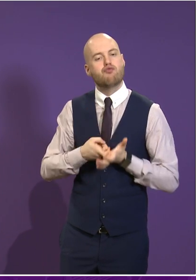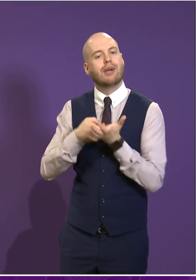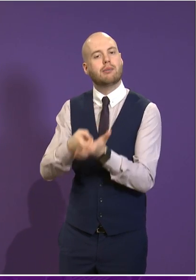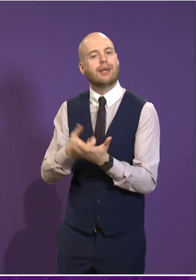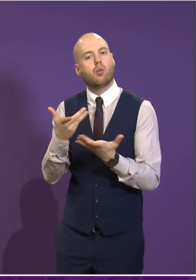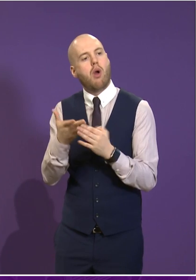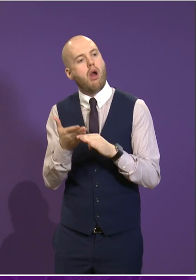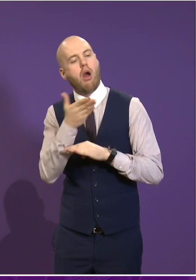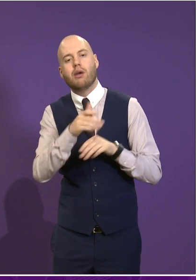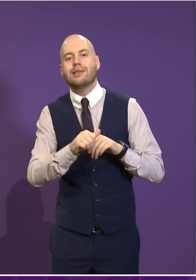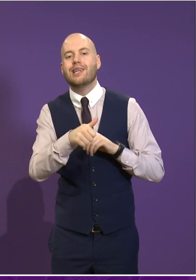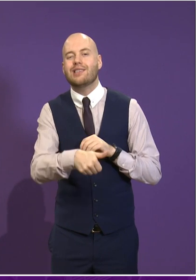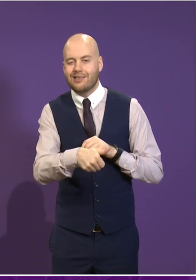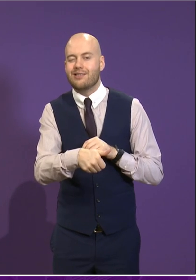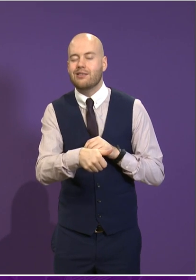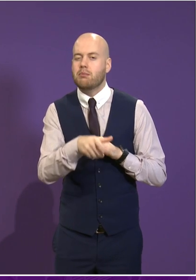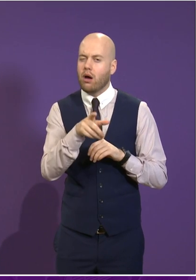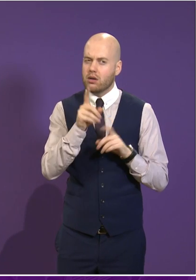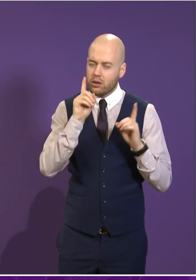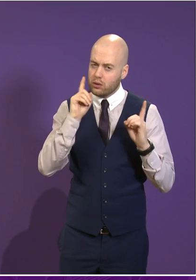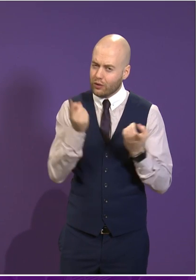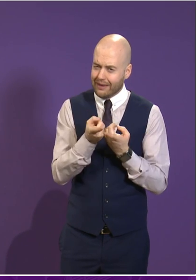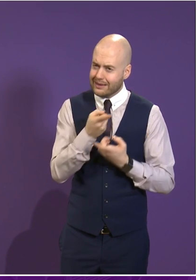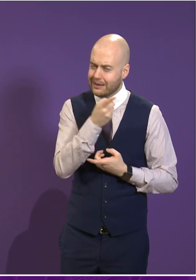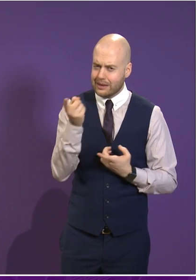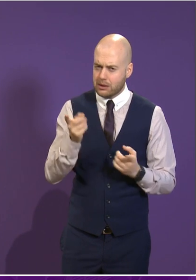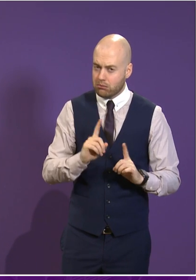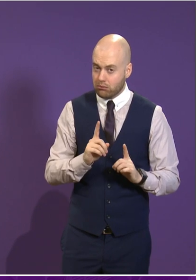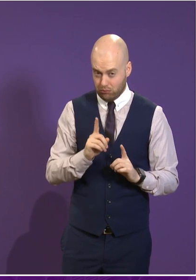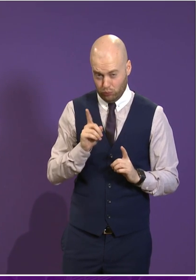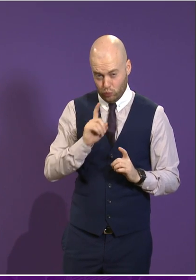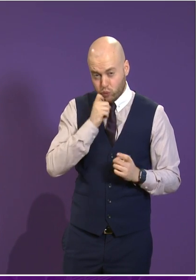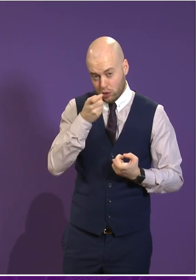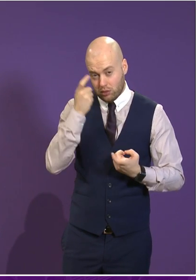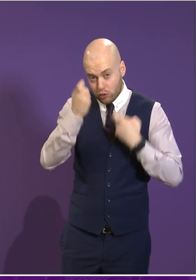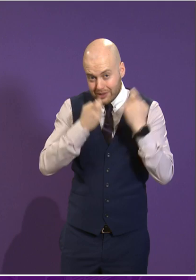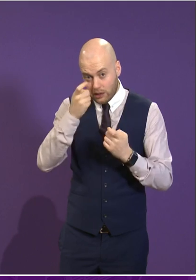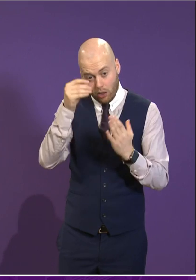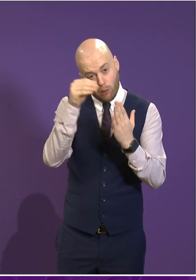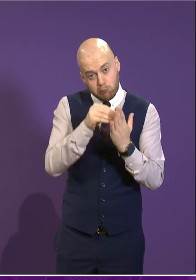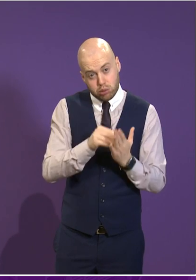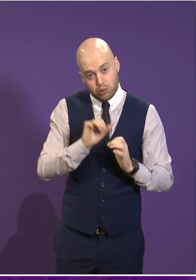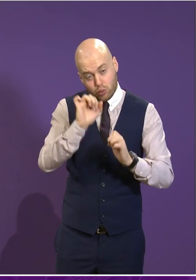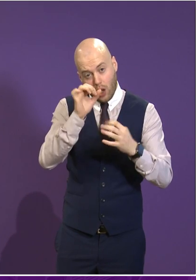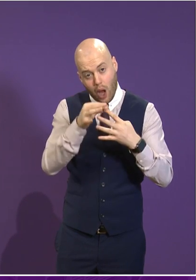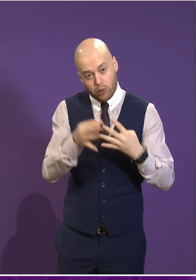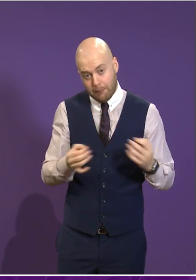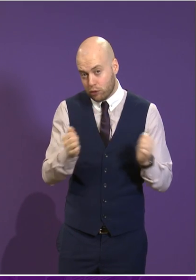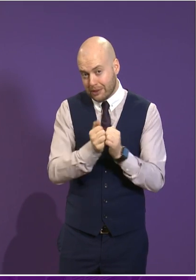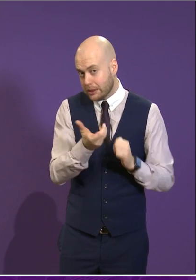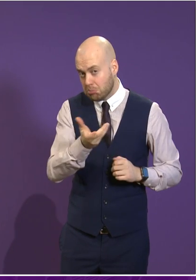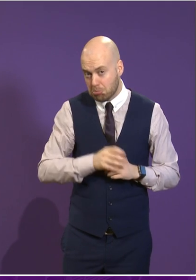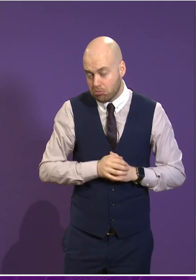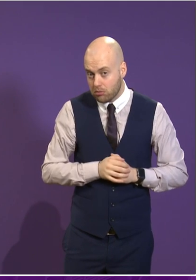report on that, but whether universities do, and whether that would be something that you would consider building in to the outcome agreement. We do. There